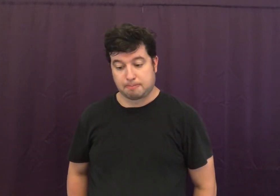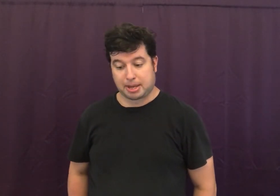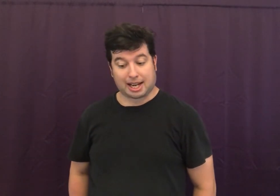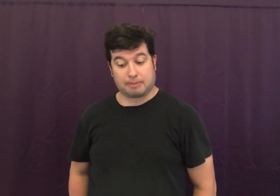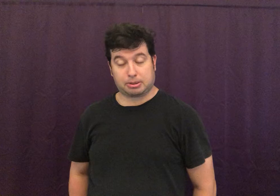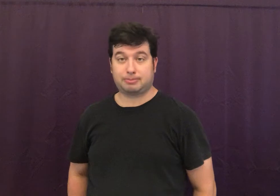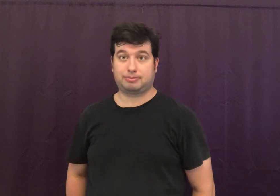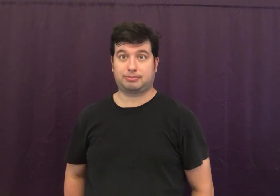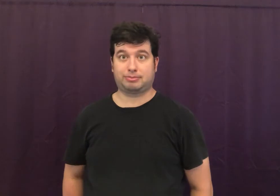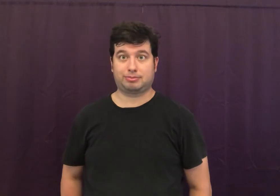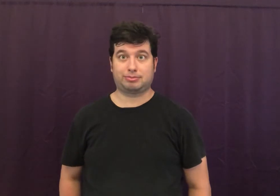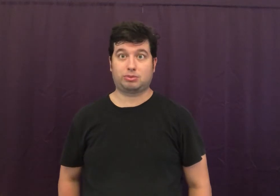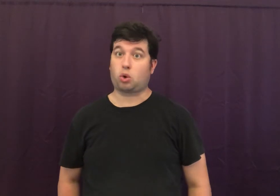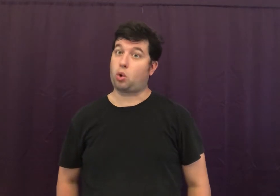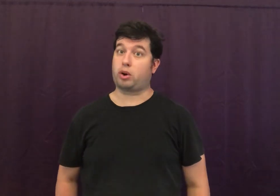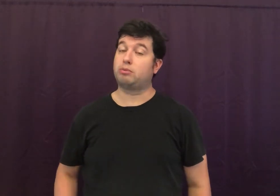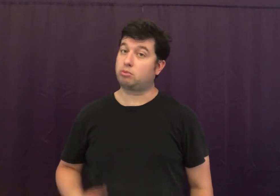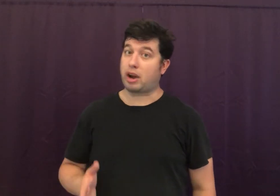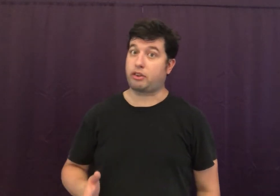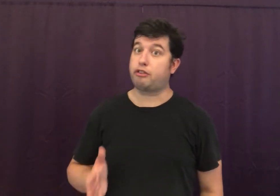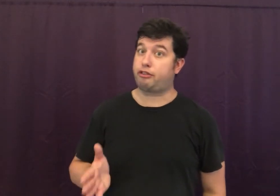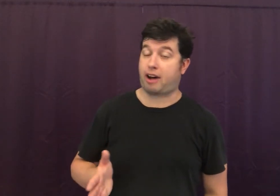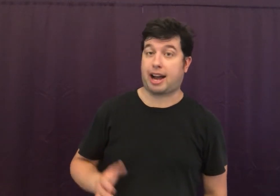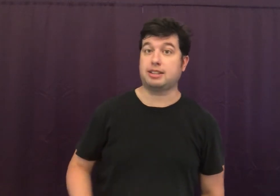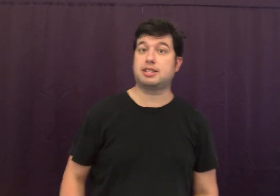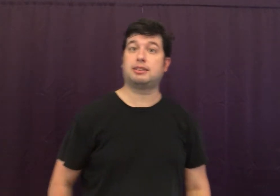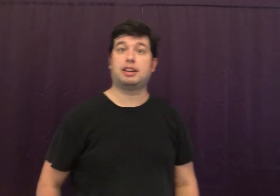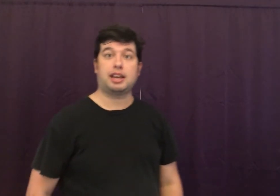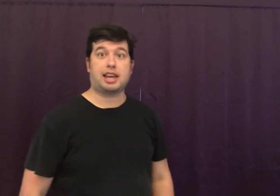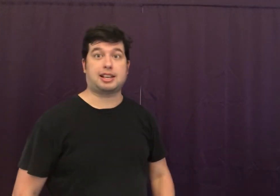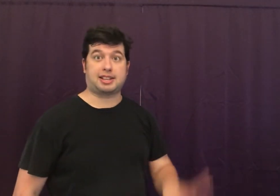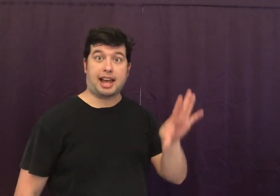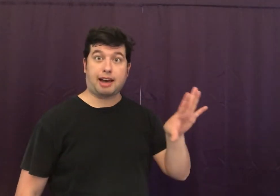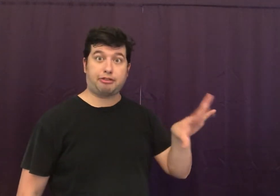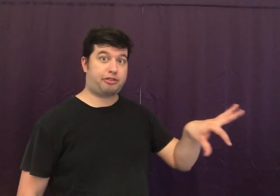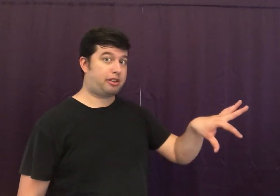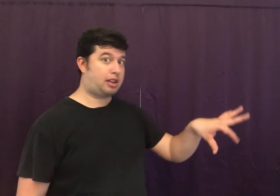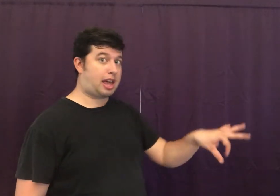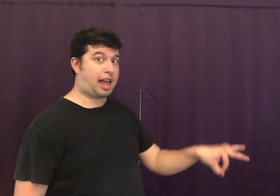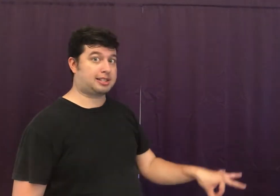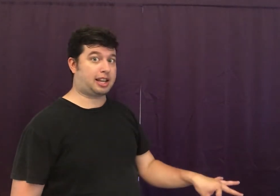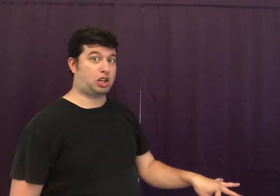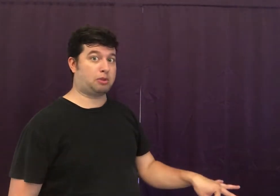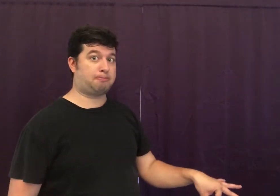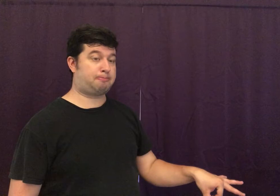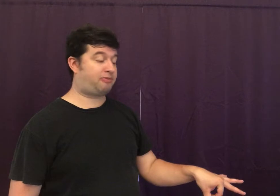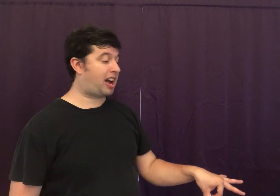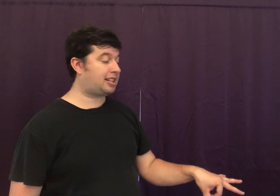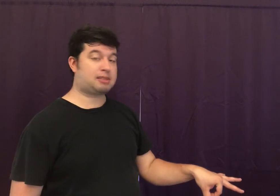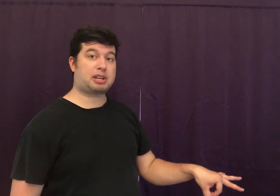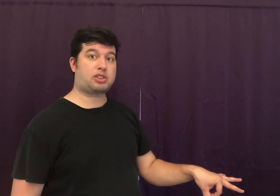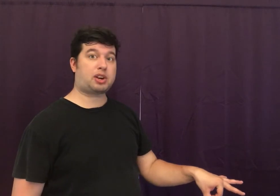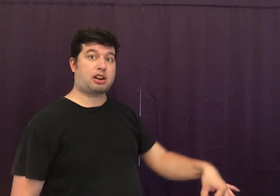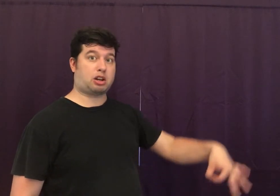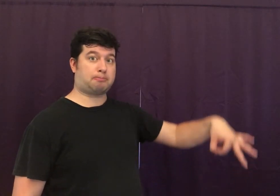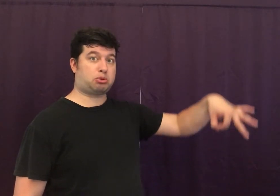Pick up, or rather find, is an F, and it's like you're finding something on the ground and you pull it